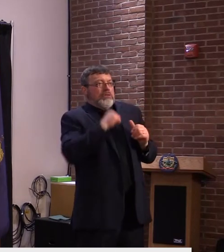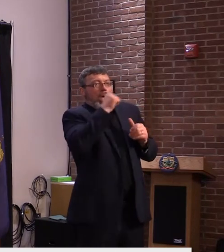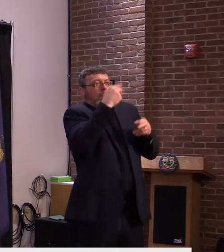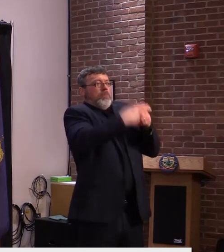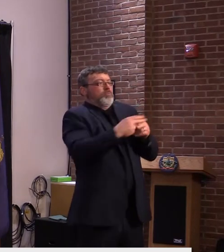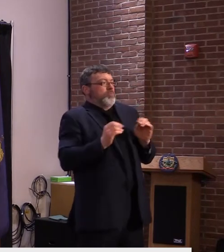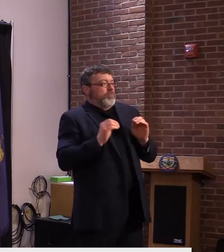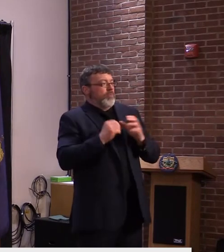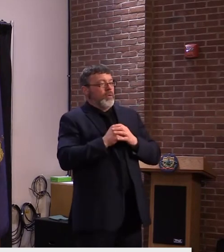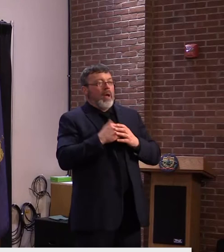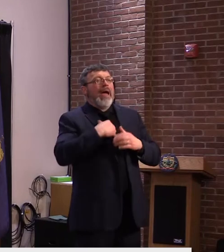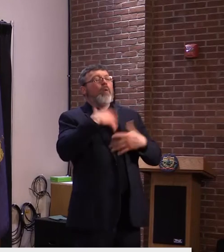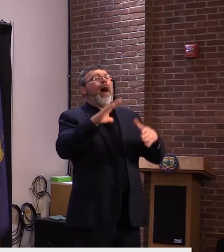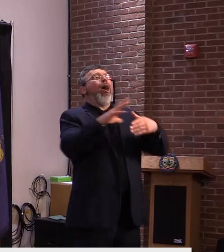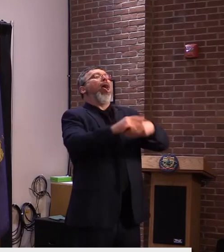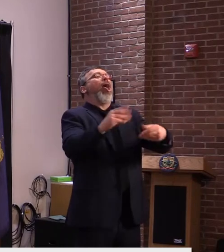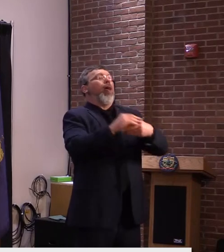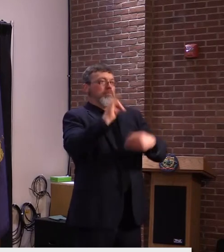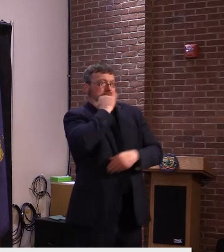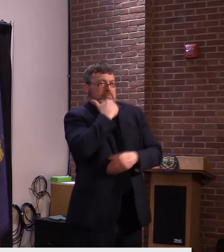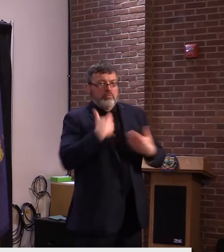answer.